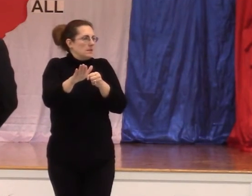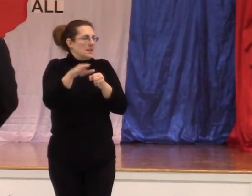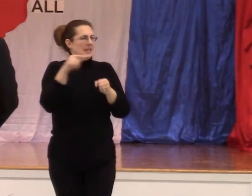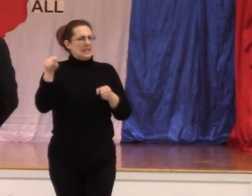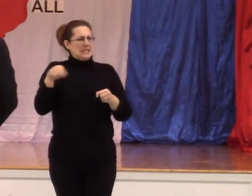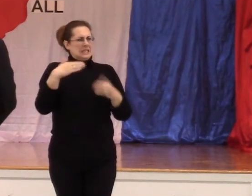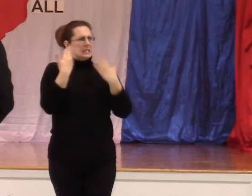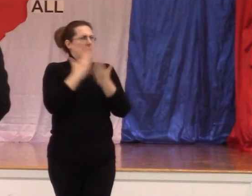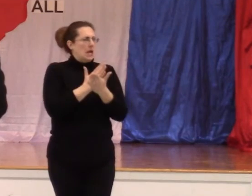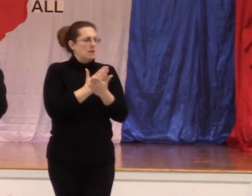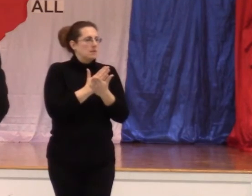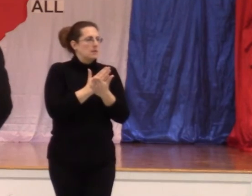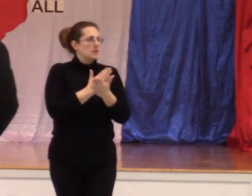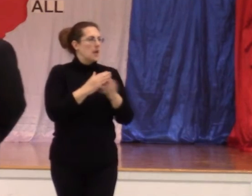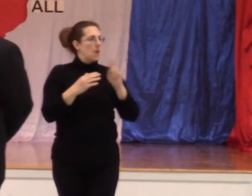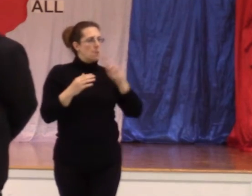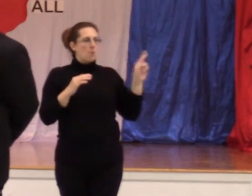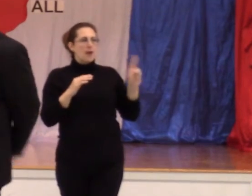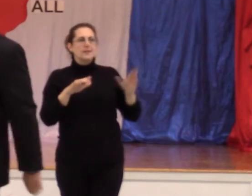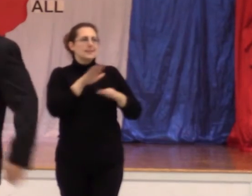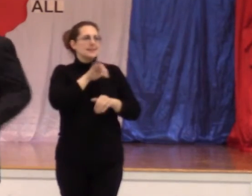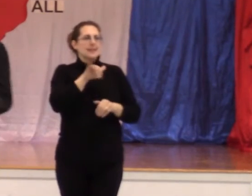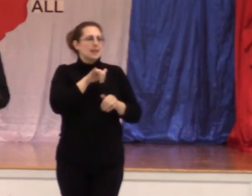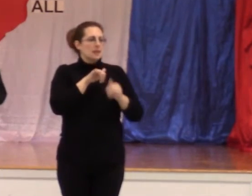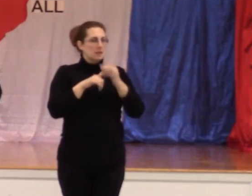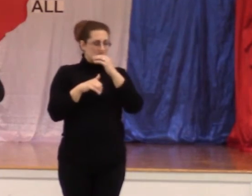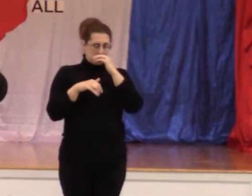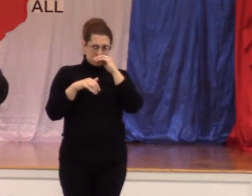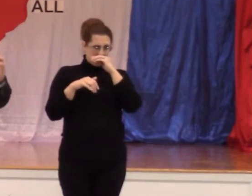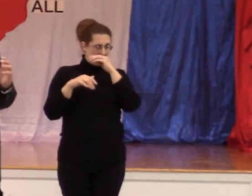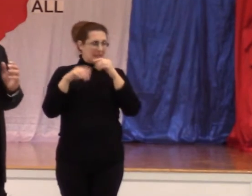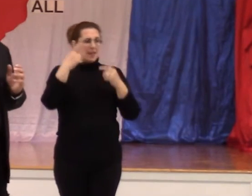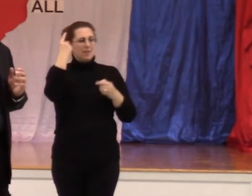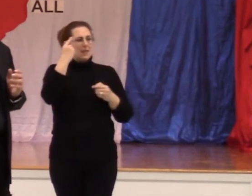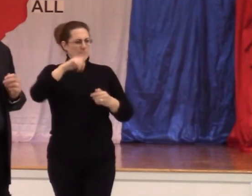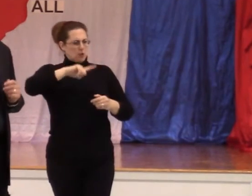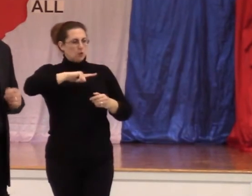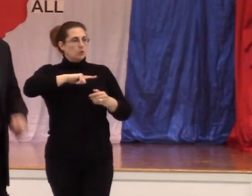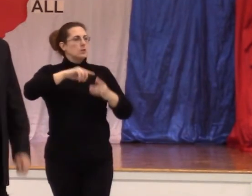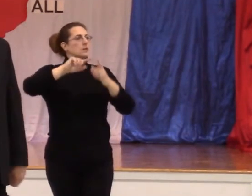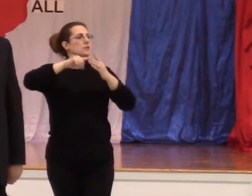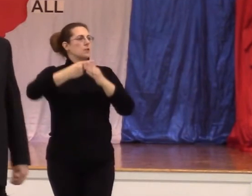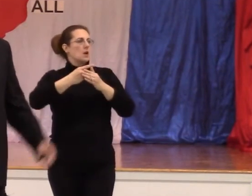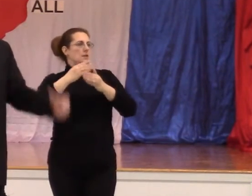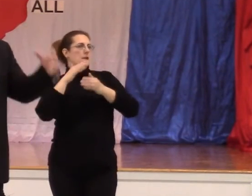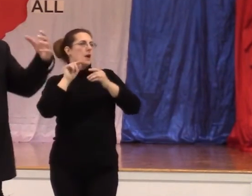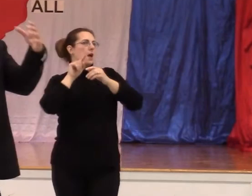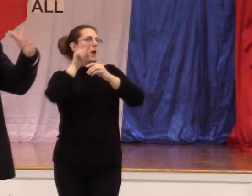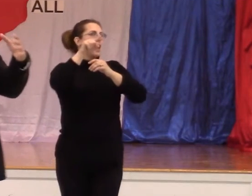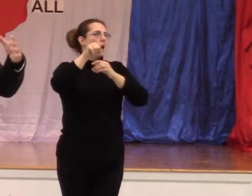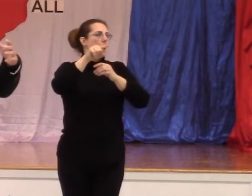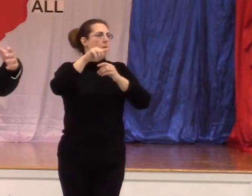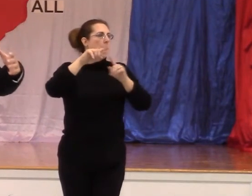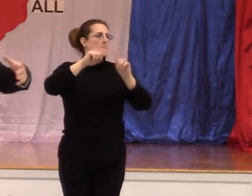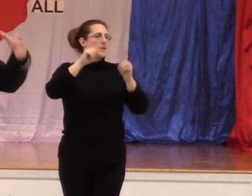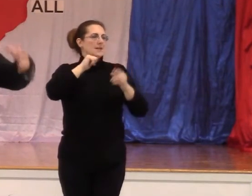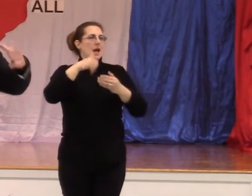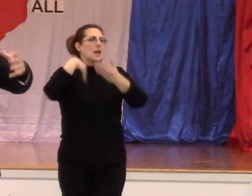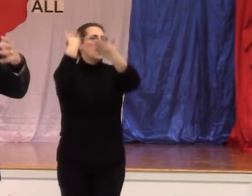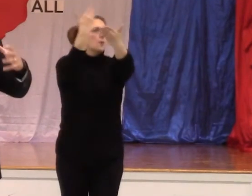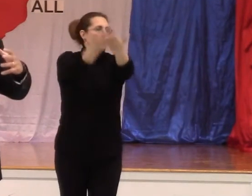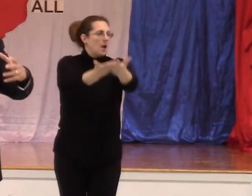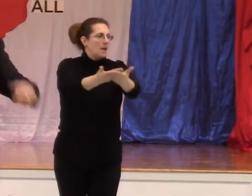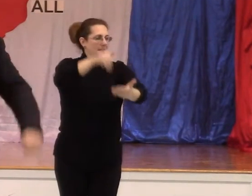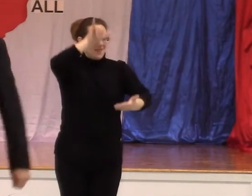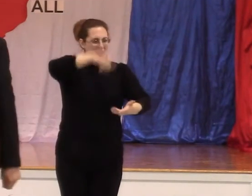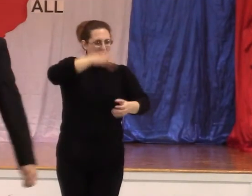Right? And so radicals are the same way, that Luther kind of sets a trajectory rather than being a destination, that this